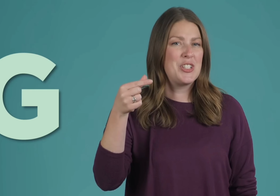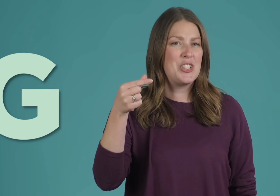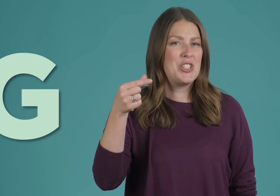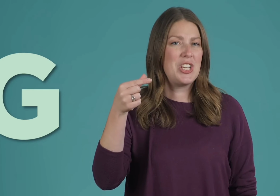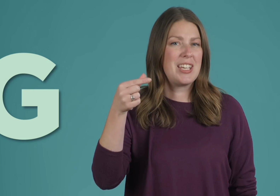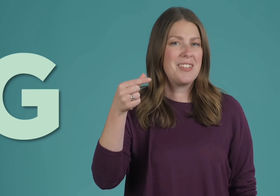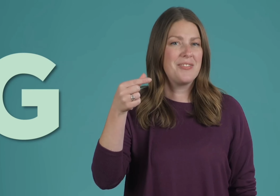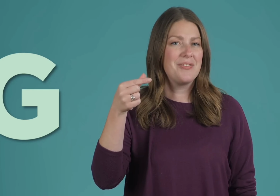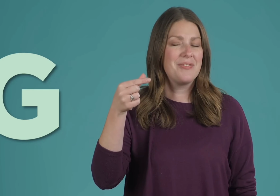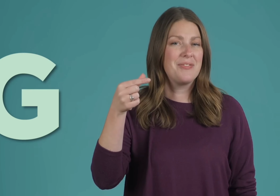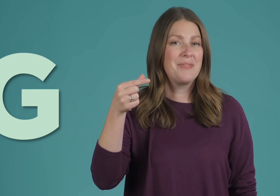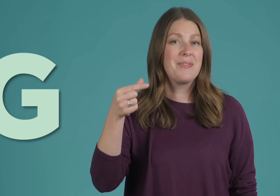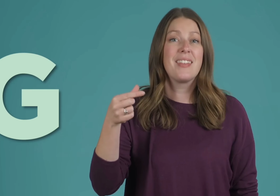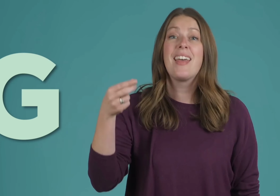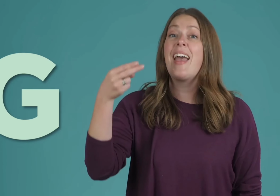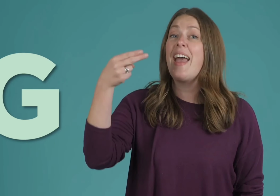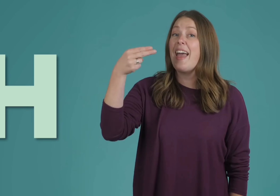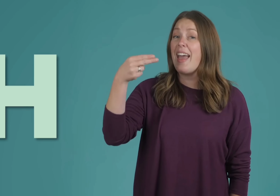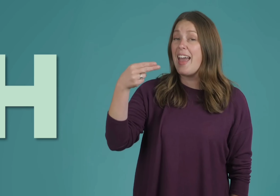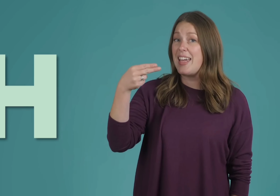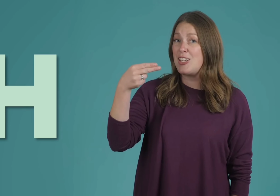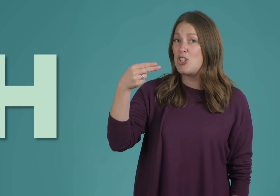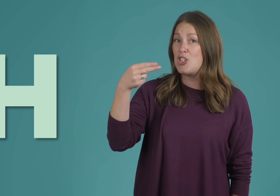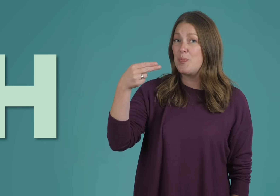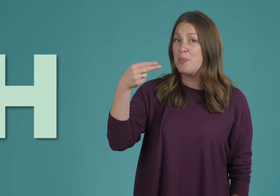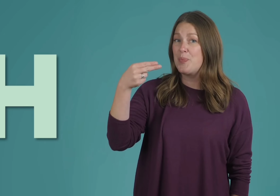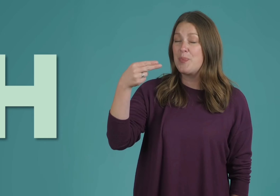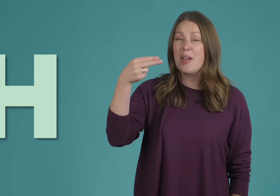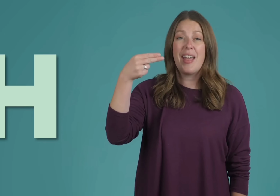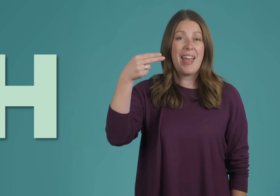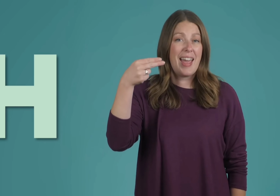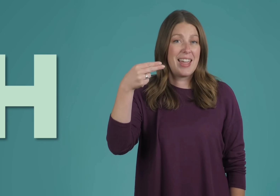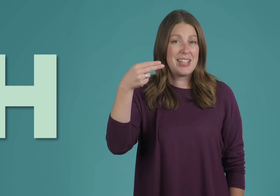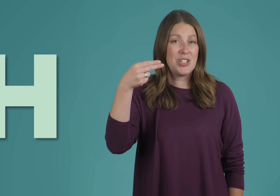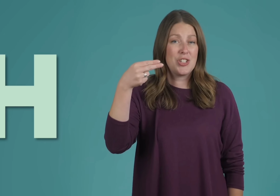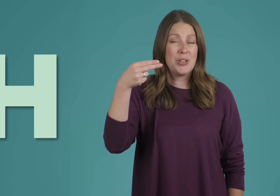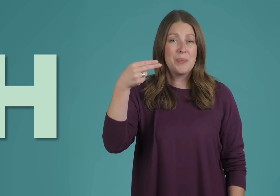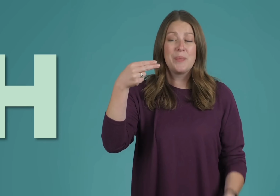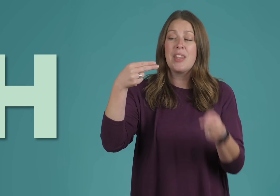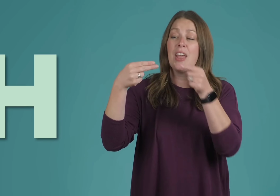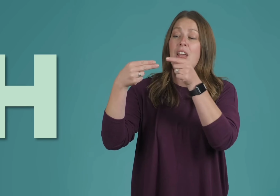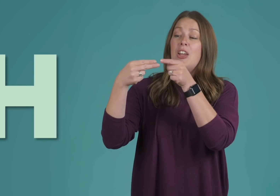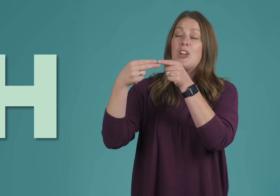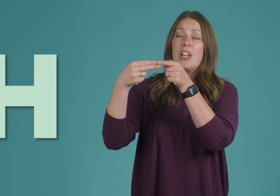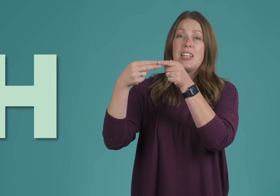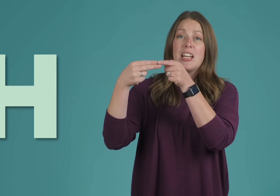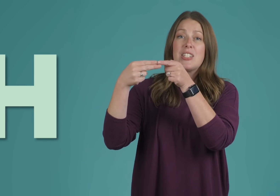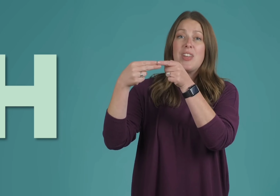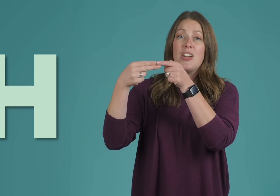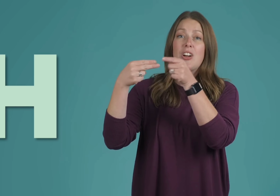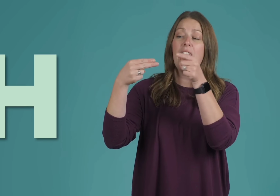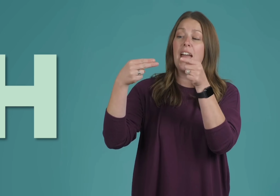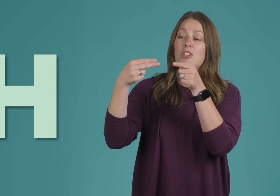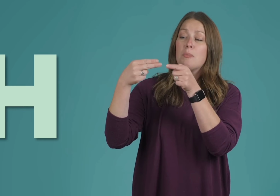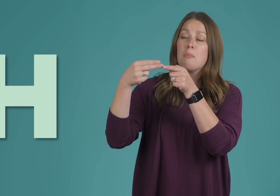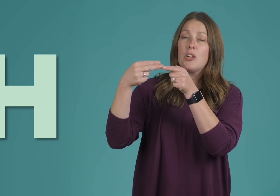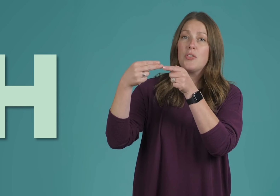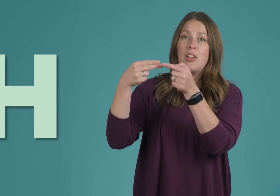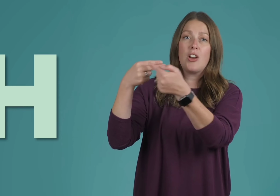ṣe G. H. Wípé ẹ̀ ń ṣúùtì Your ìbọn. index finger and your middle finger